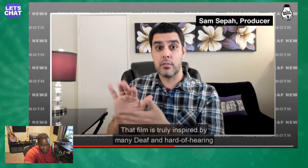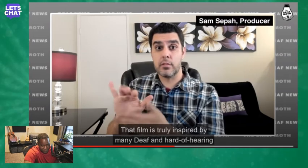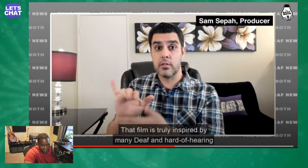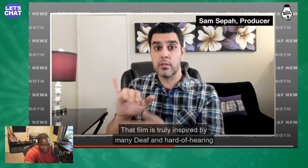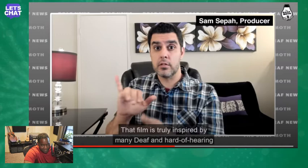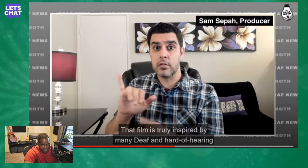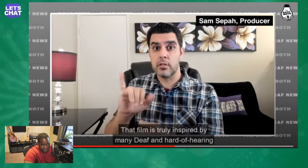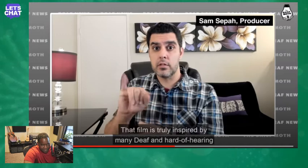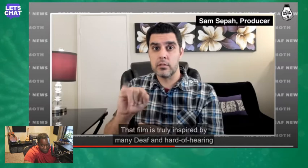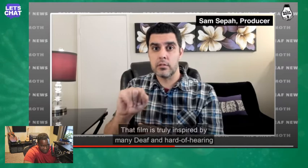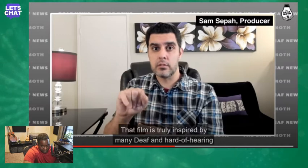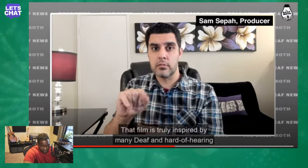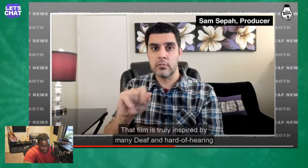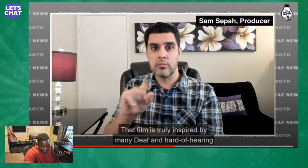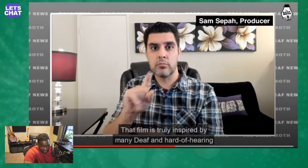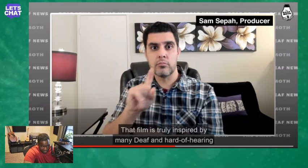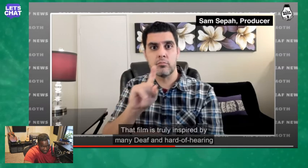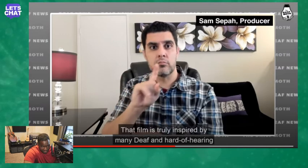film,